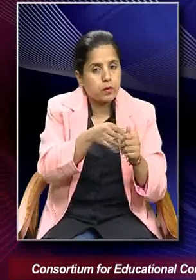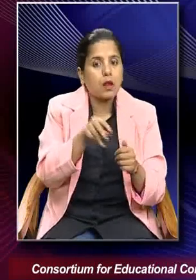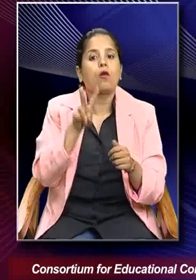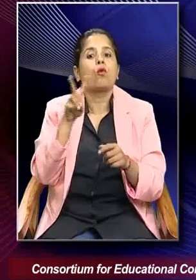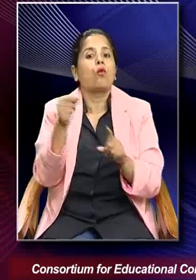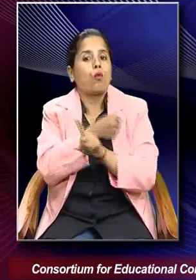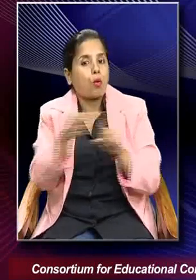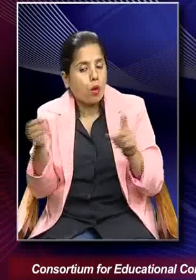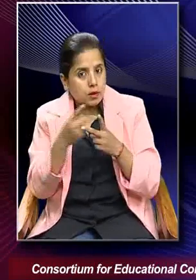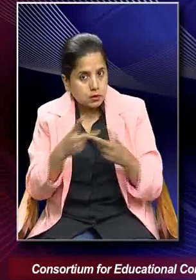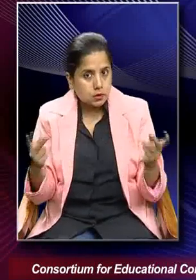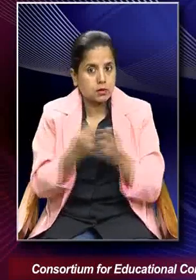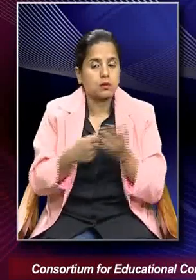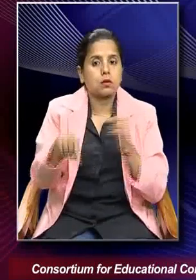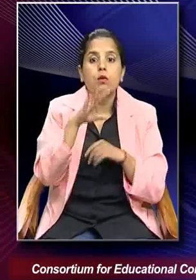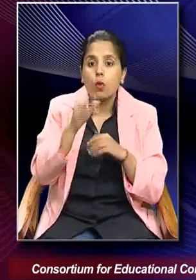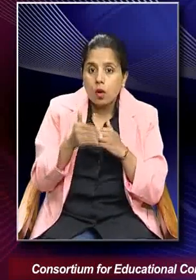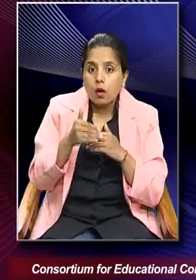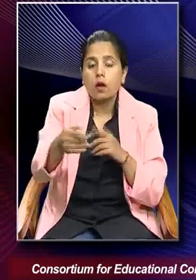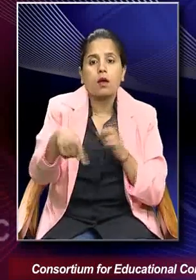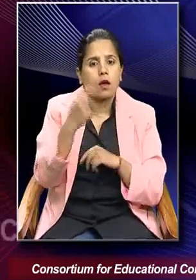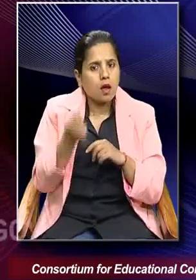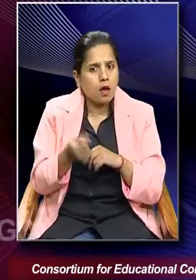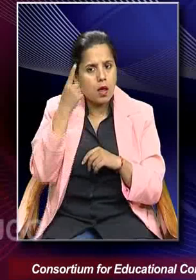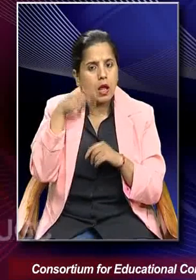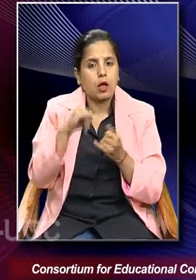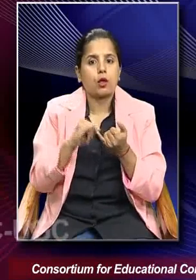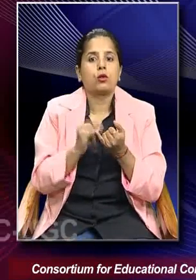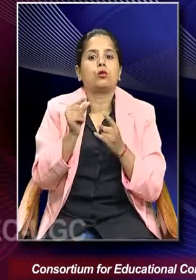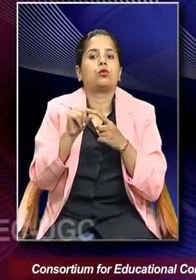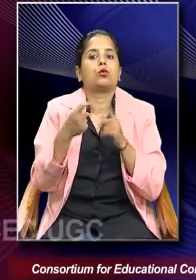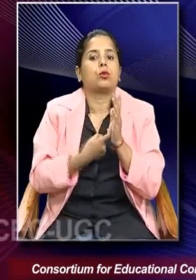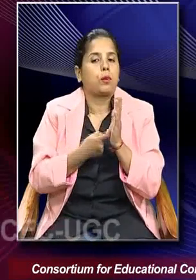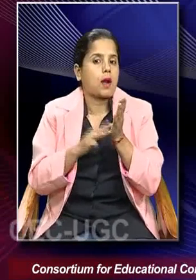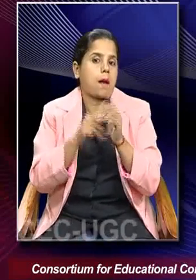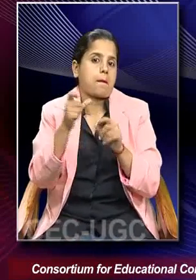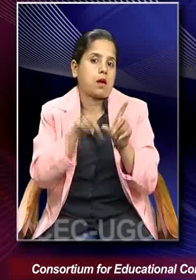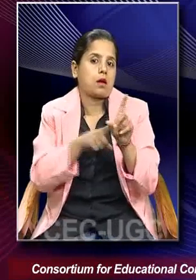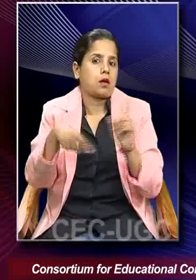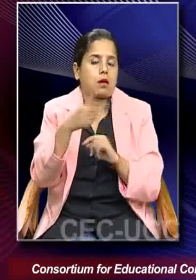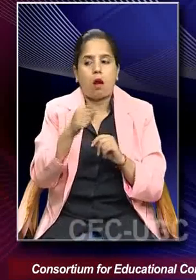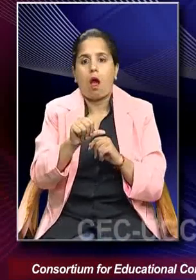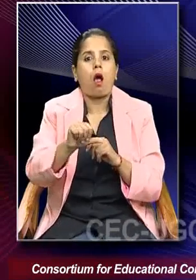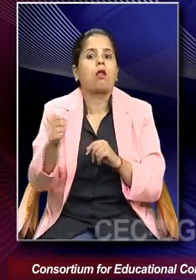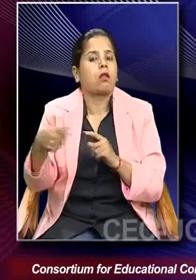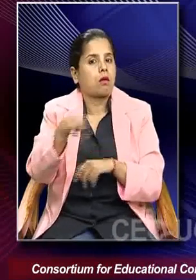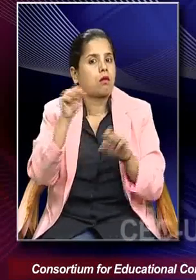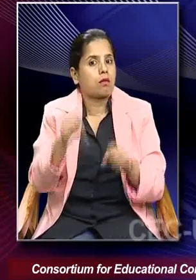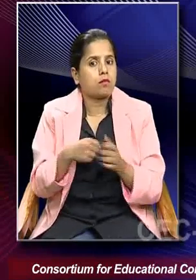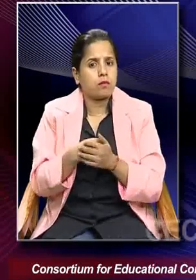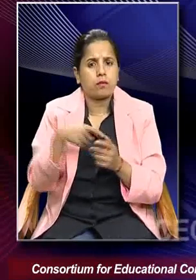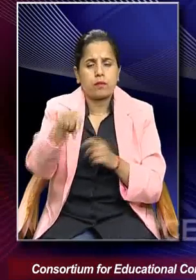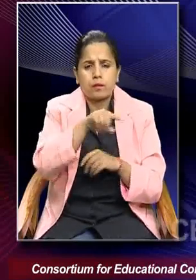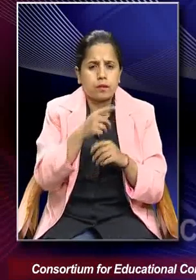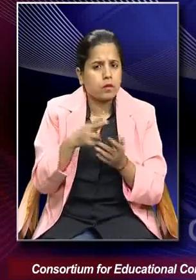and consequently maintaining hegemony and supremacy over the others. So this element or nature or